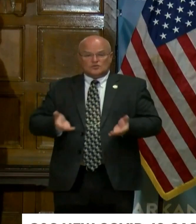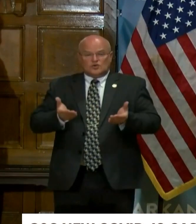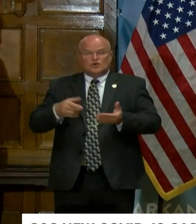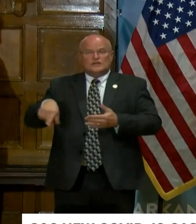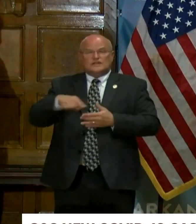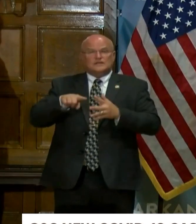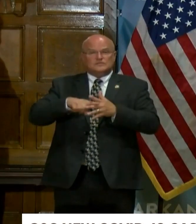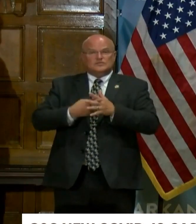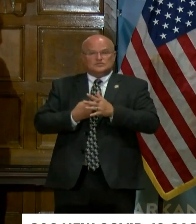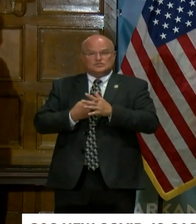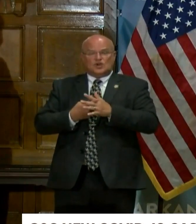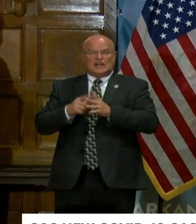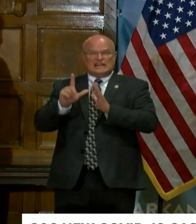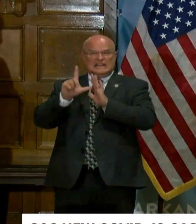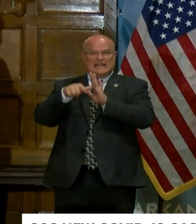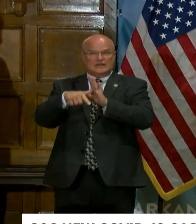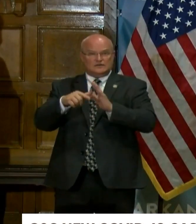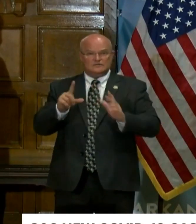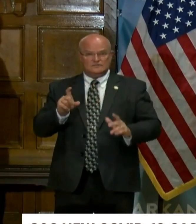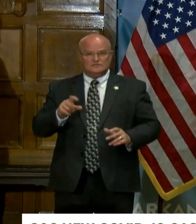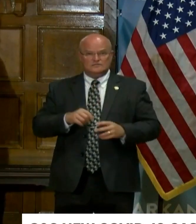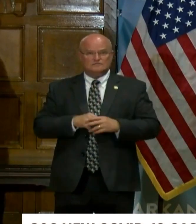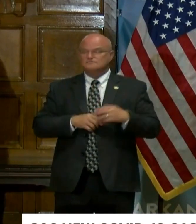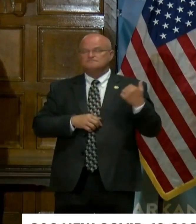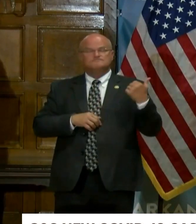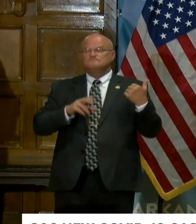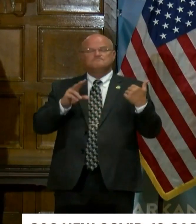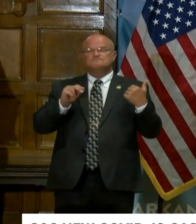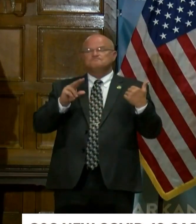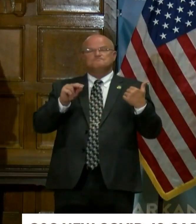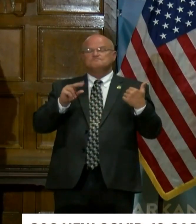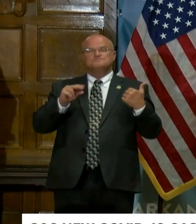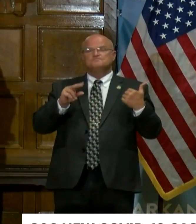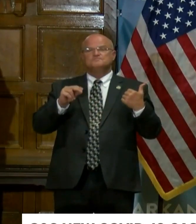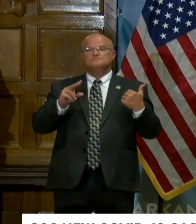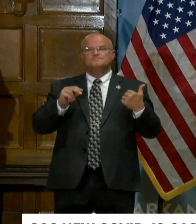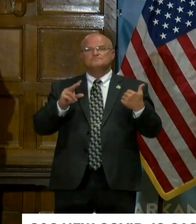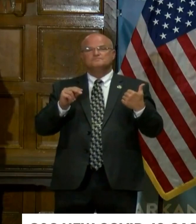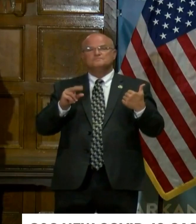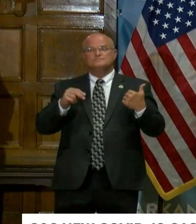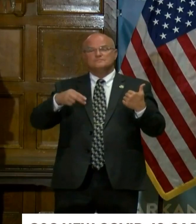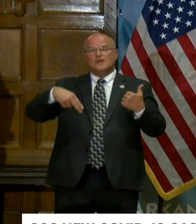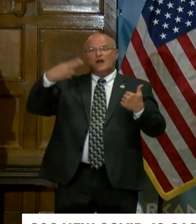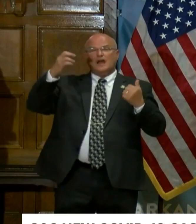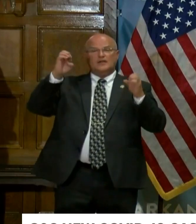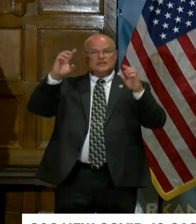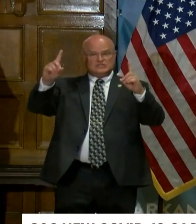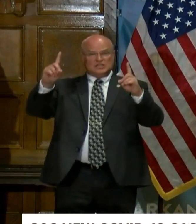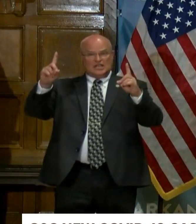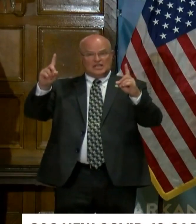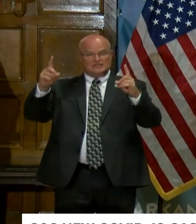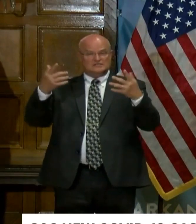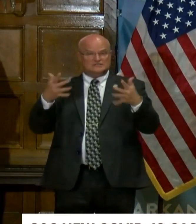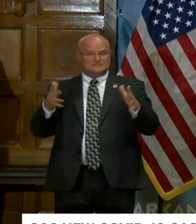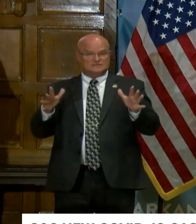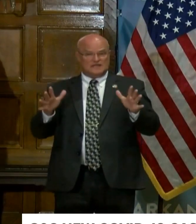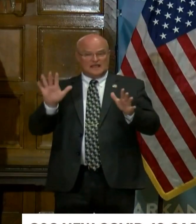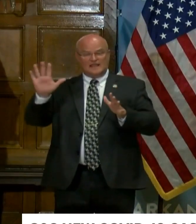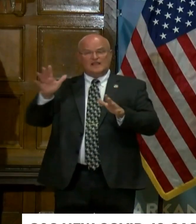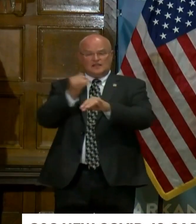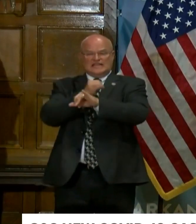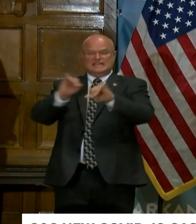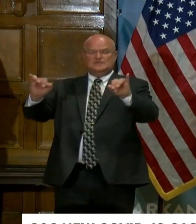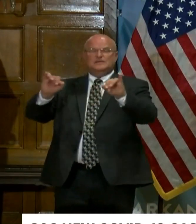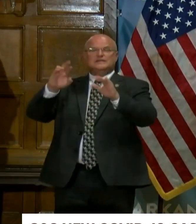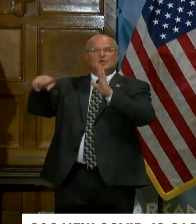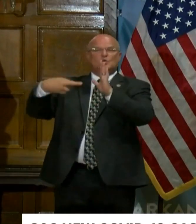start classes later? No, the higher education has their